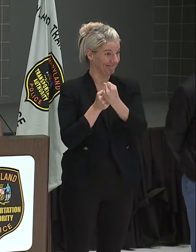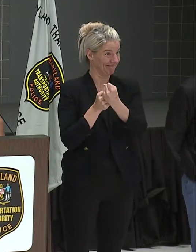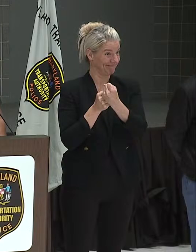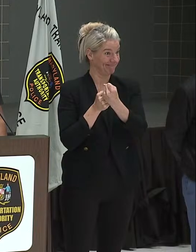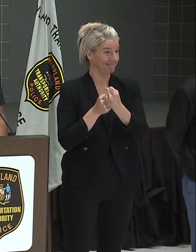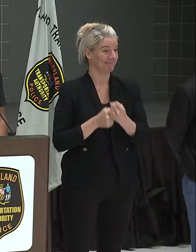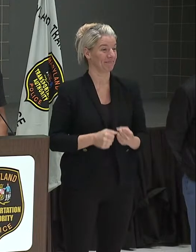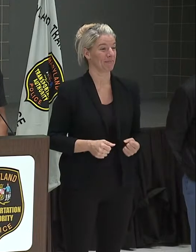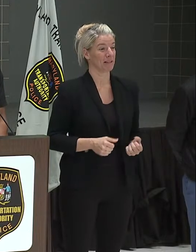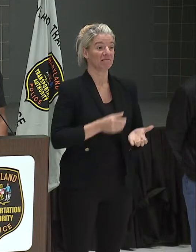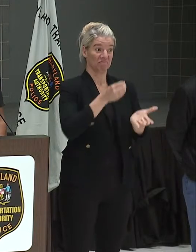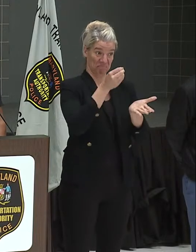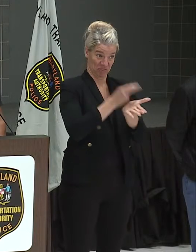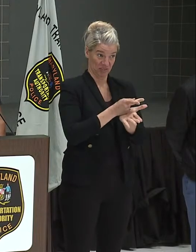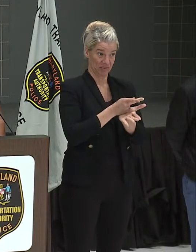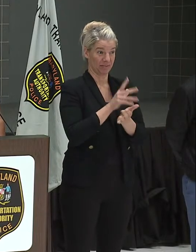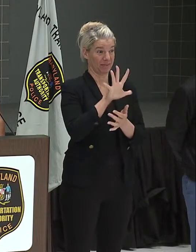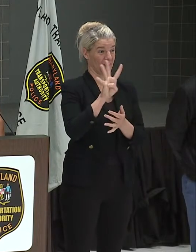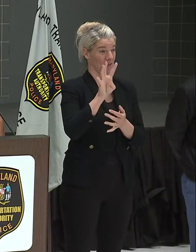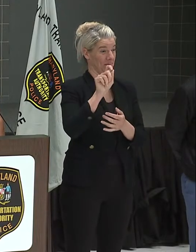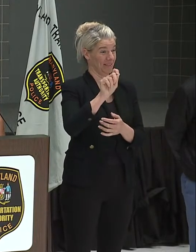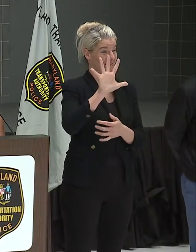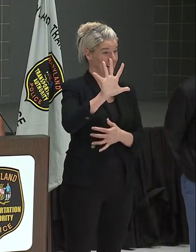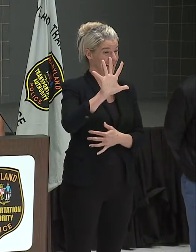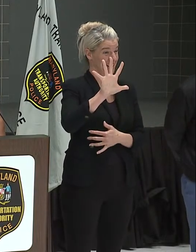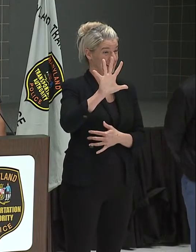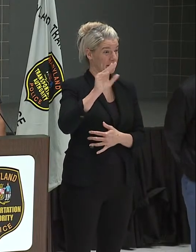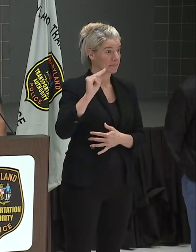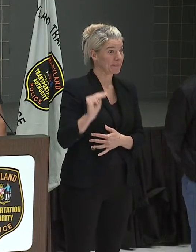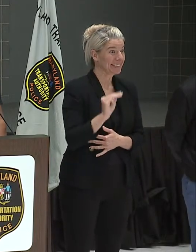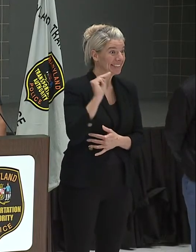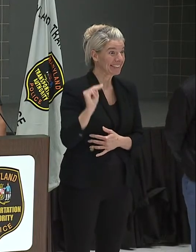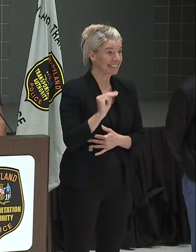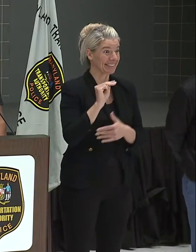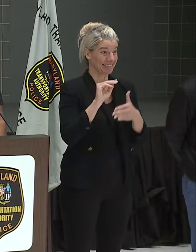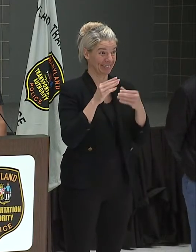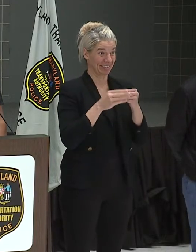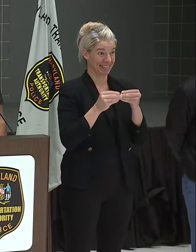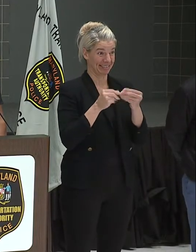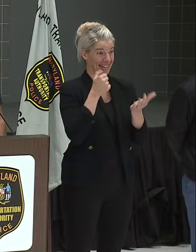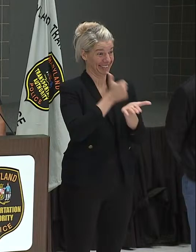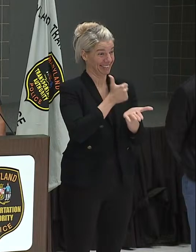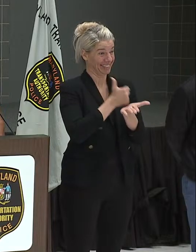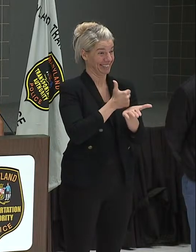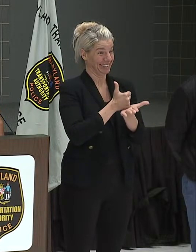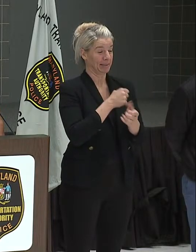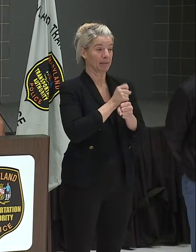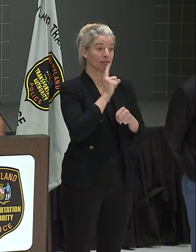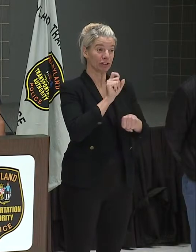approved $4.54 million in assistance, which will protect the jobs of